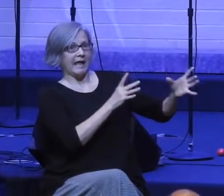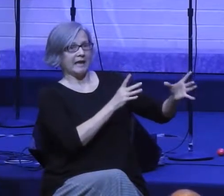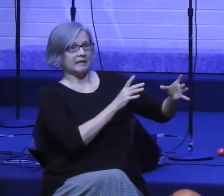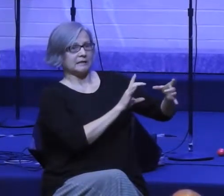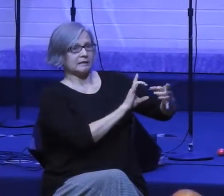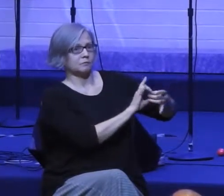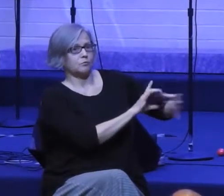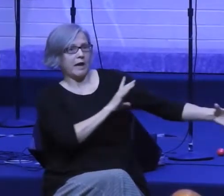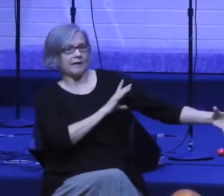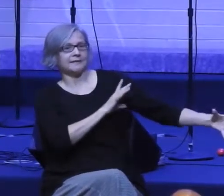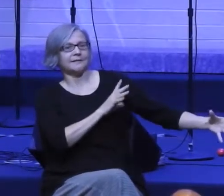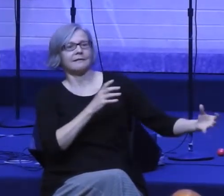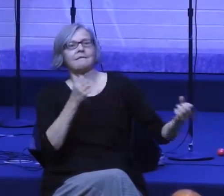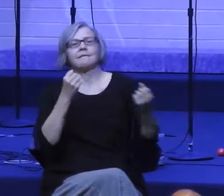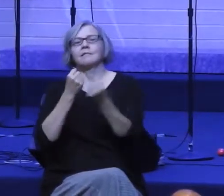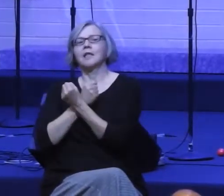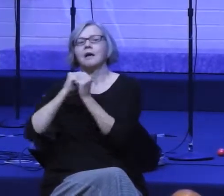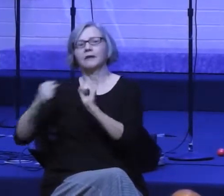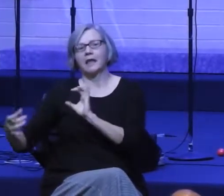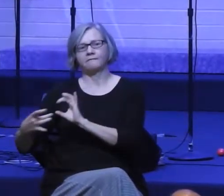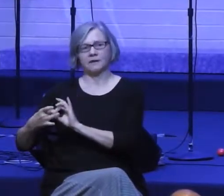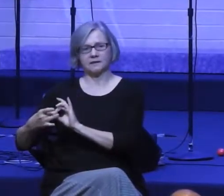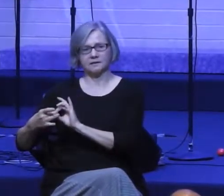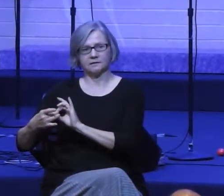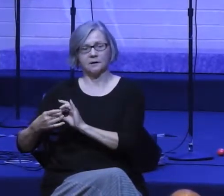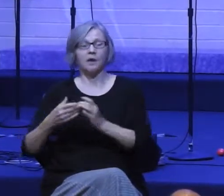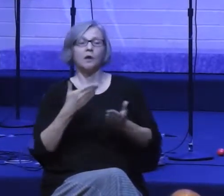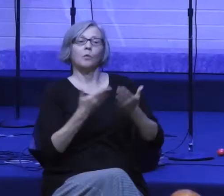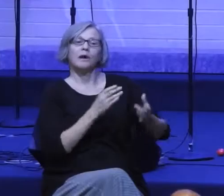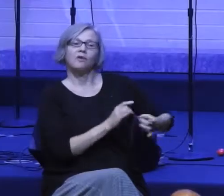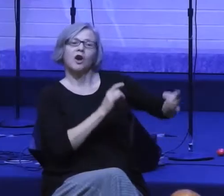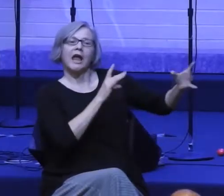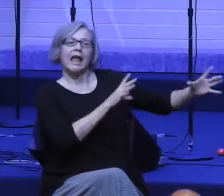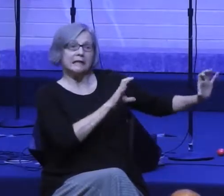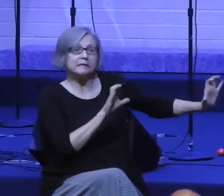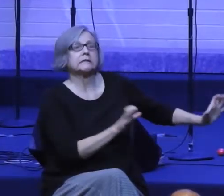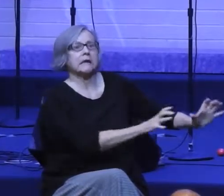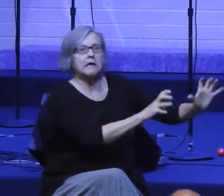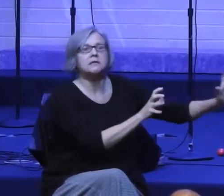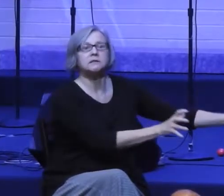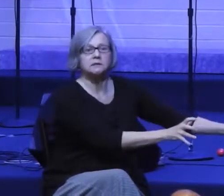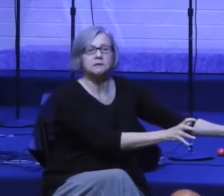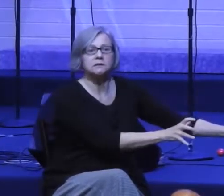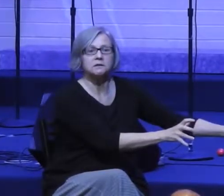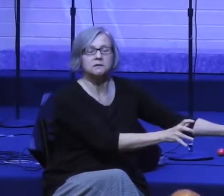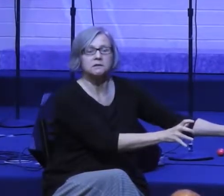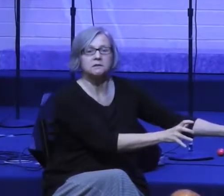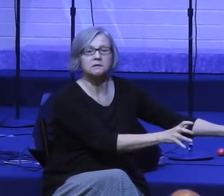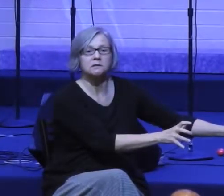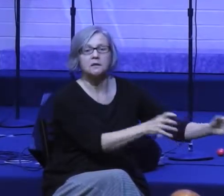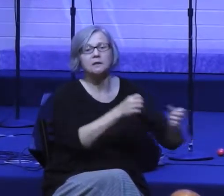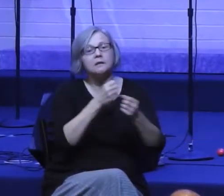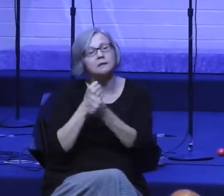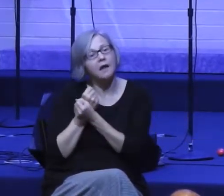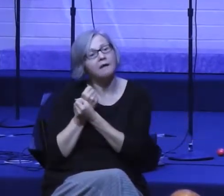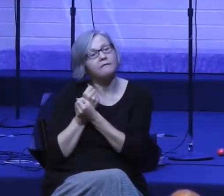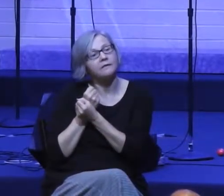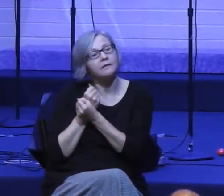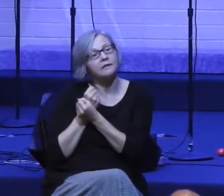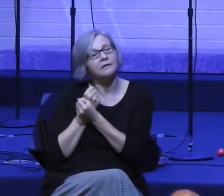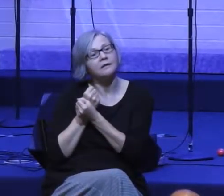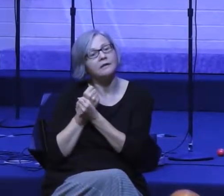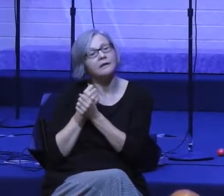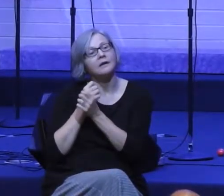So the clear implication to me is, when Peter says love covers up, I take that to mean whatever